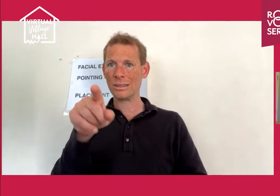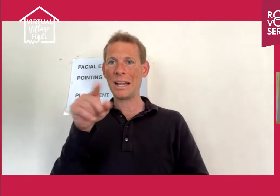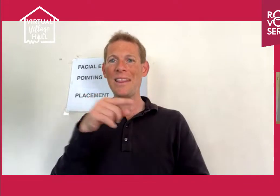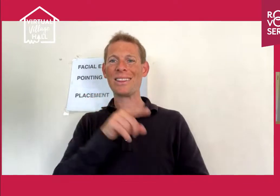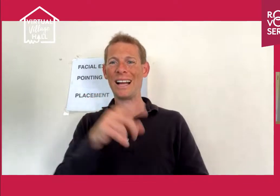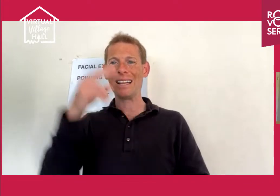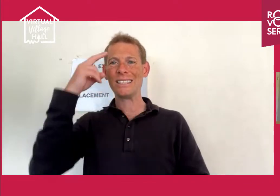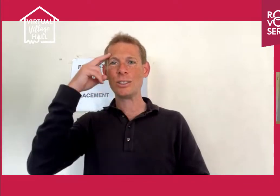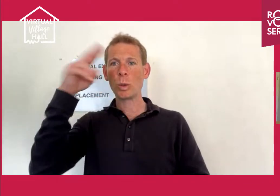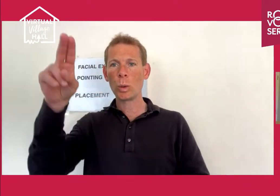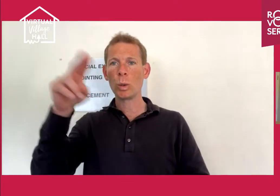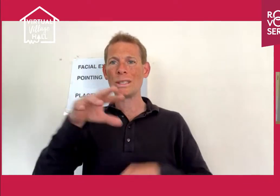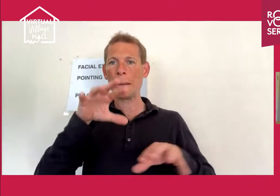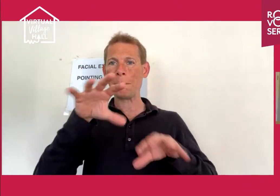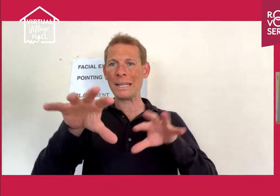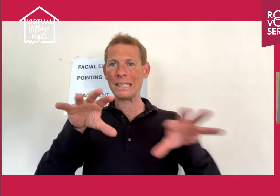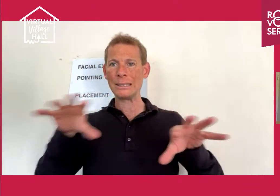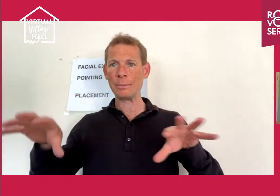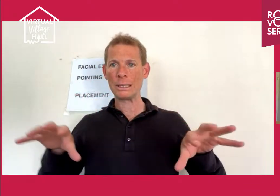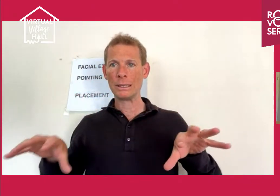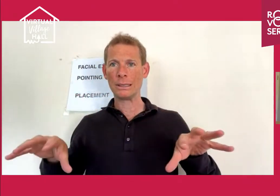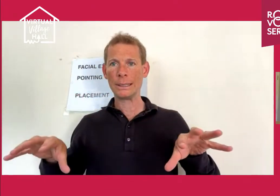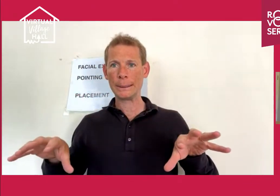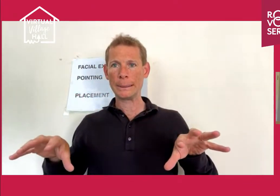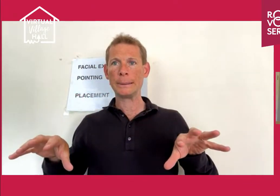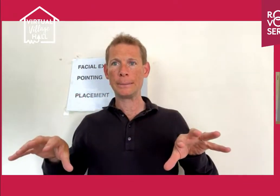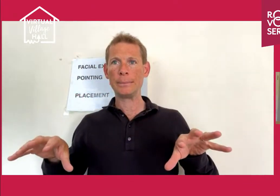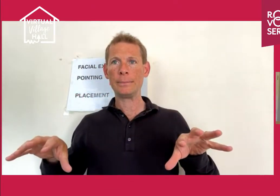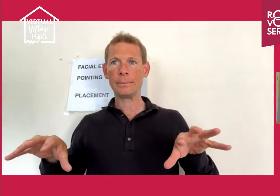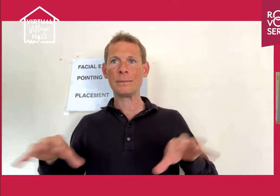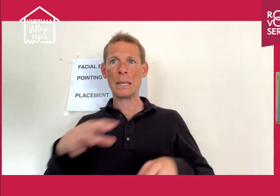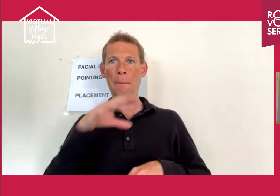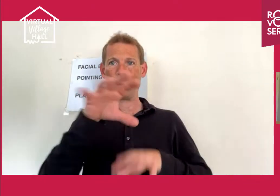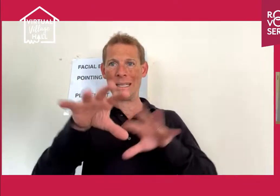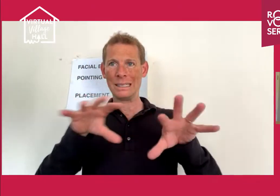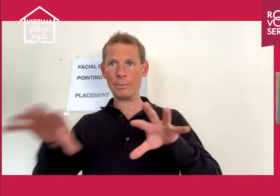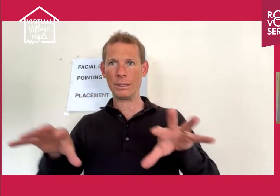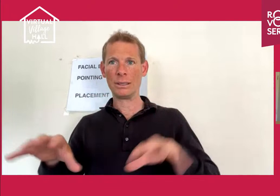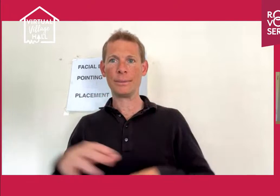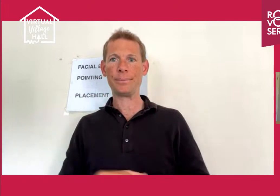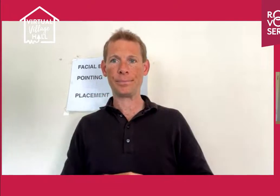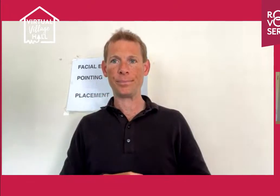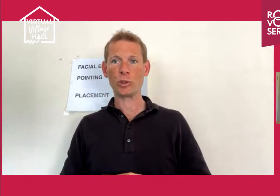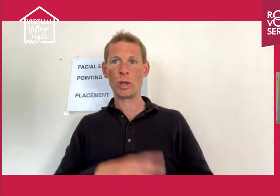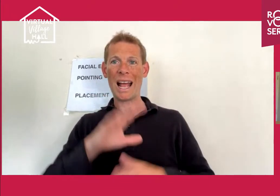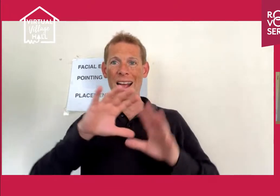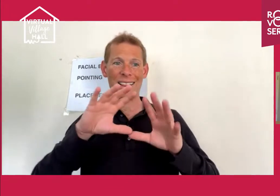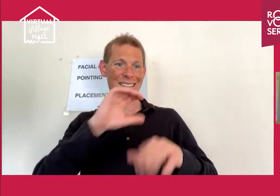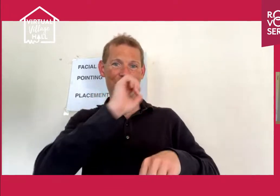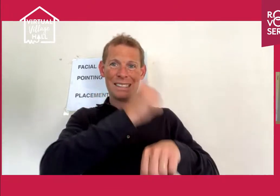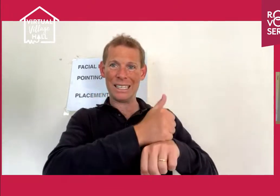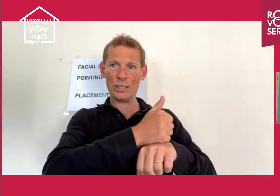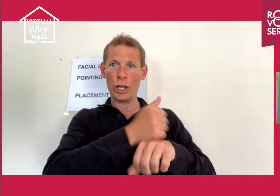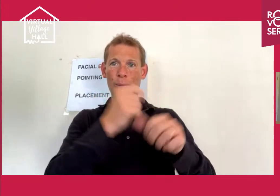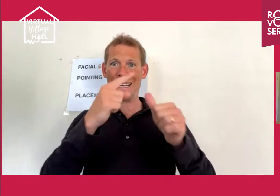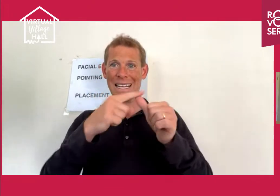So you can see why pointing is so important. This is setting up our placement and then referring to those objects or people that we've placed in